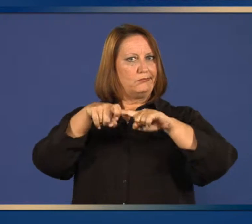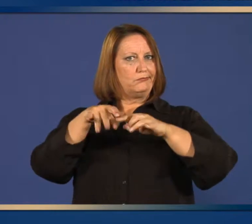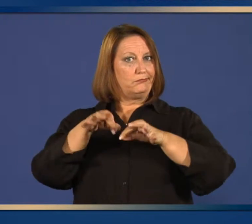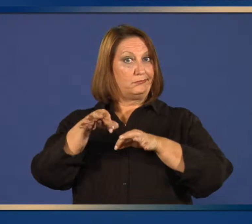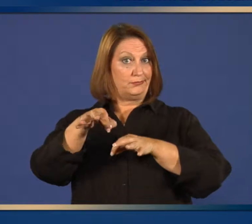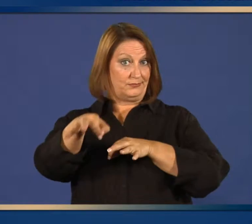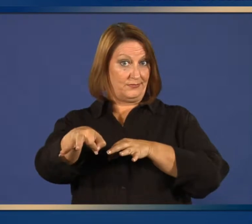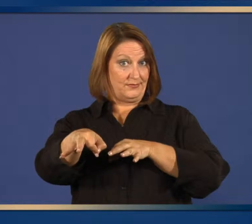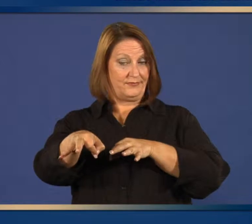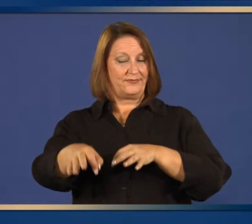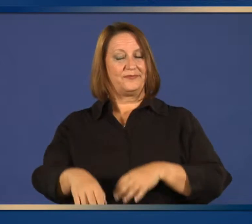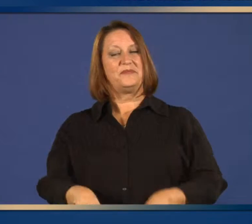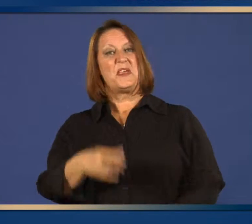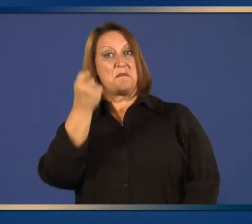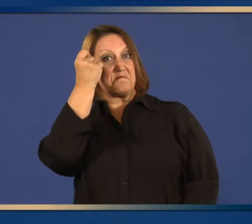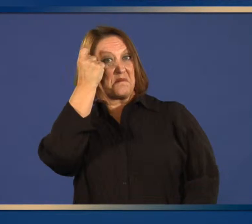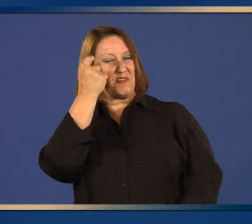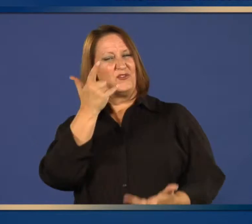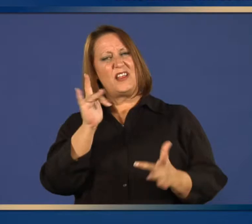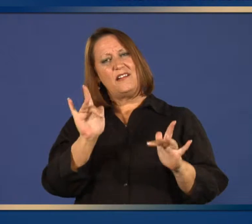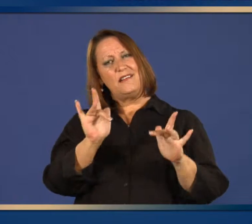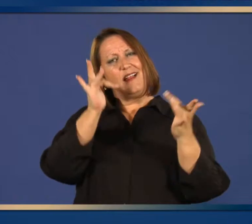vaccination.